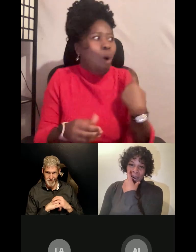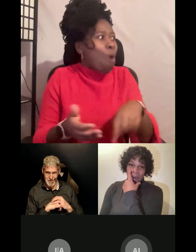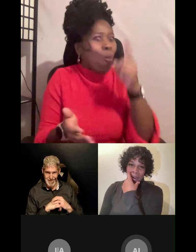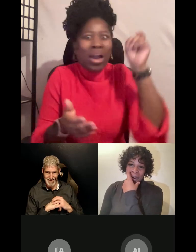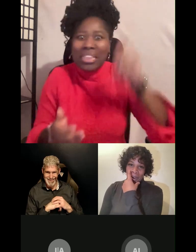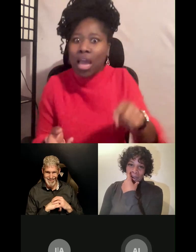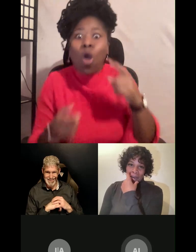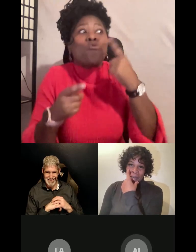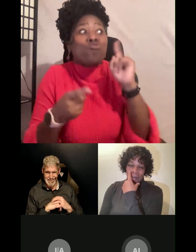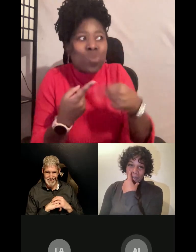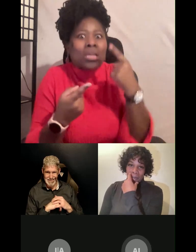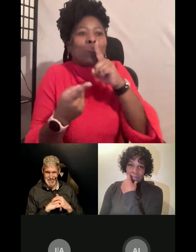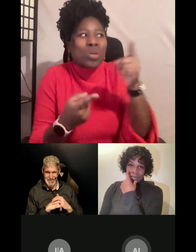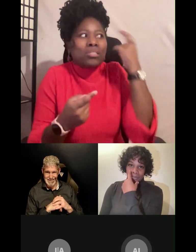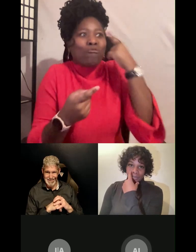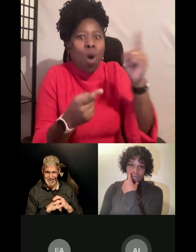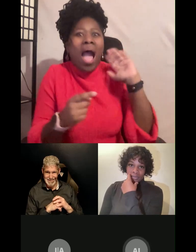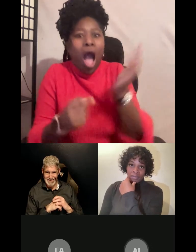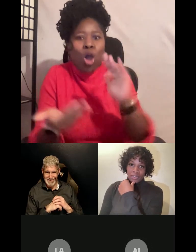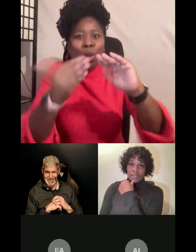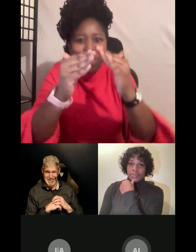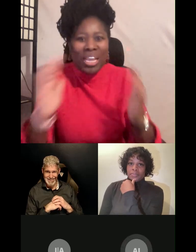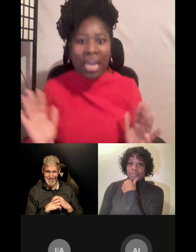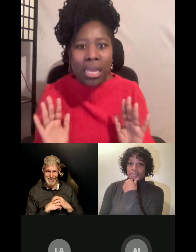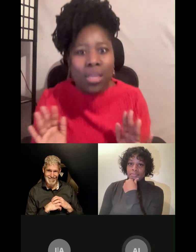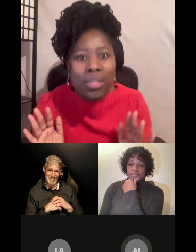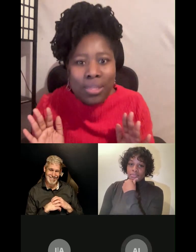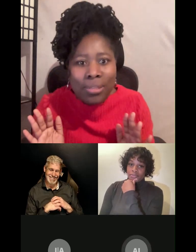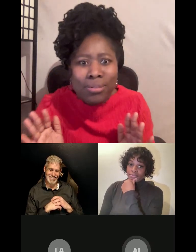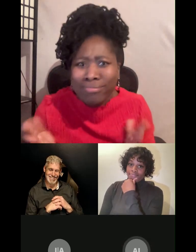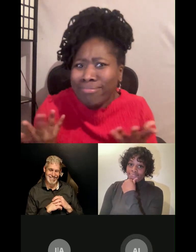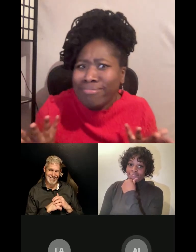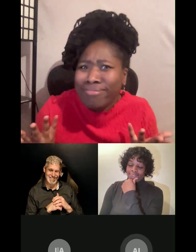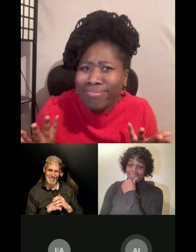it. Sometimes you have to do what you have to do.